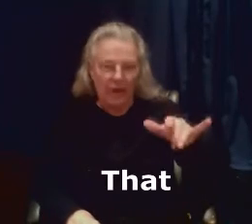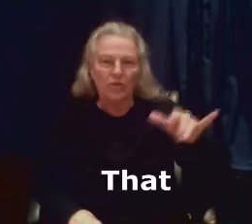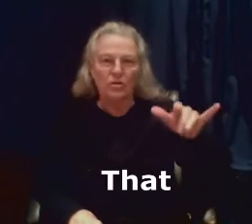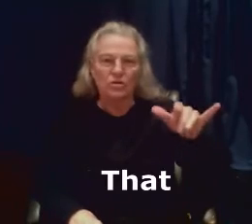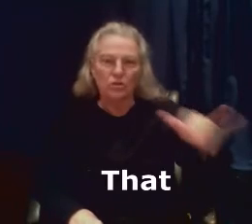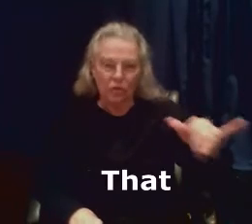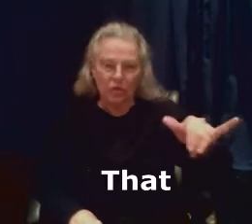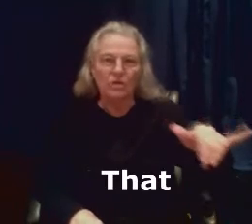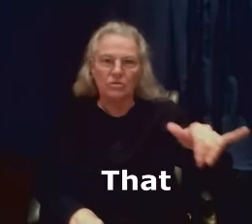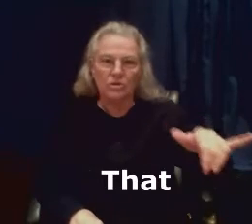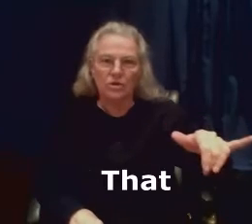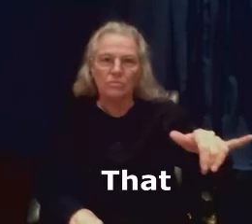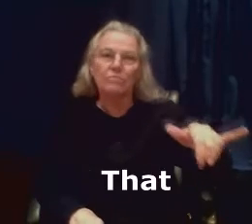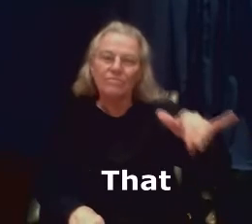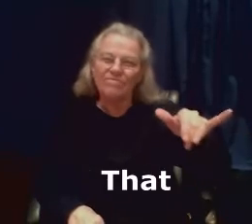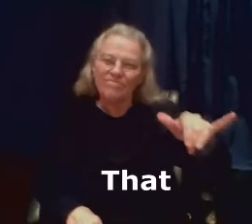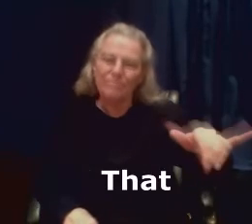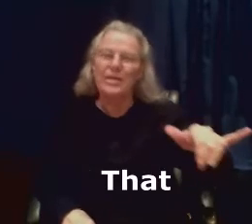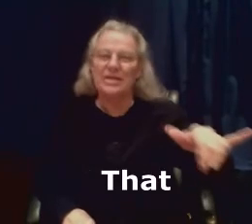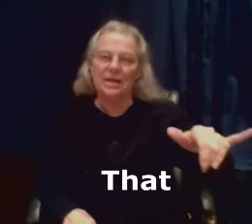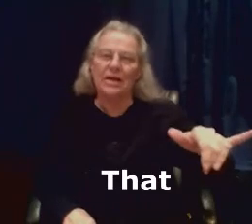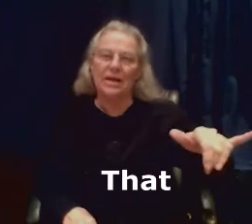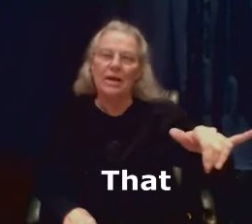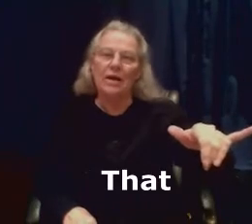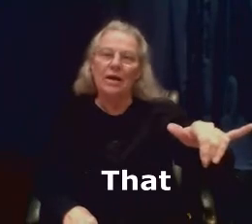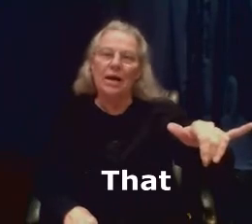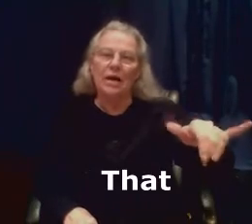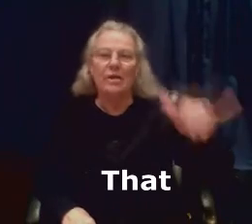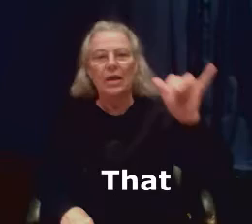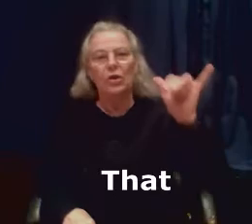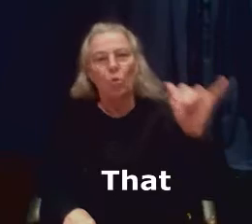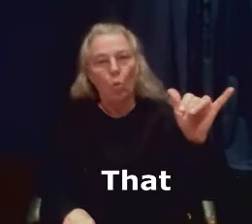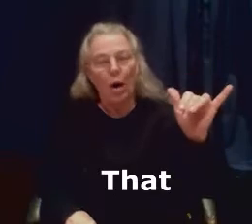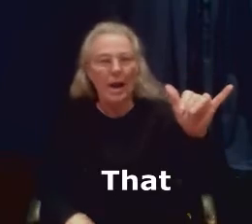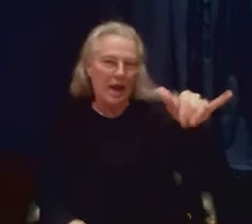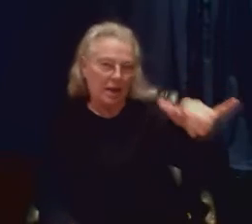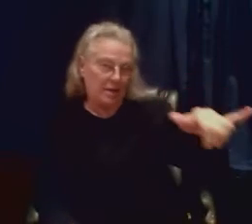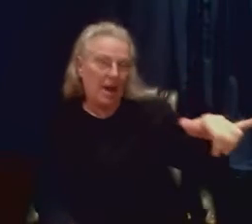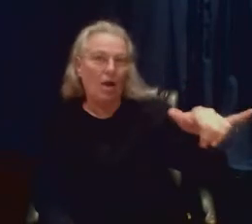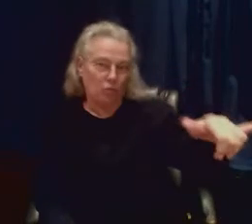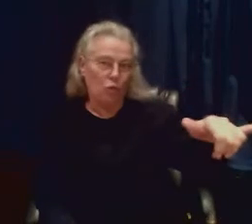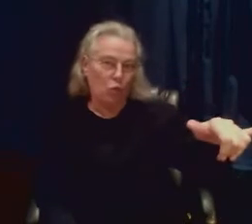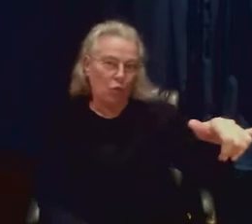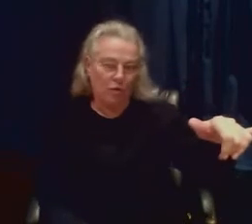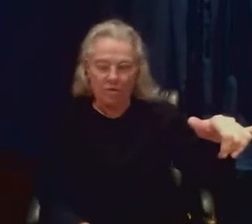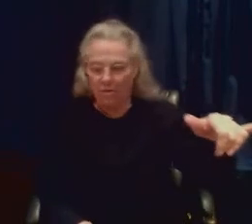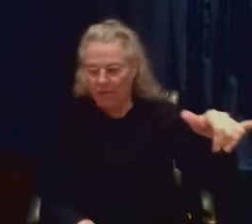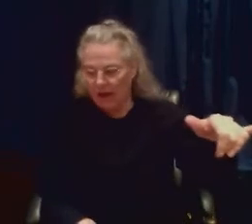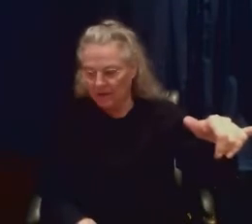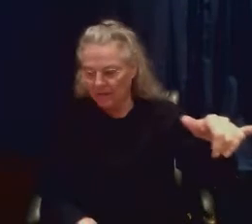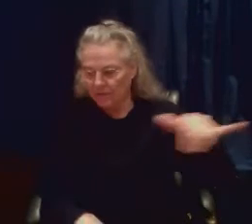And you're just going to basically lay your Y hand out toward that.